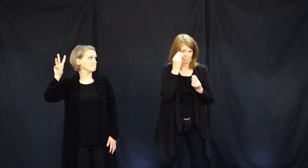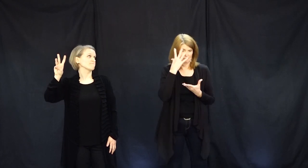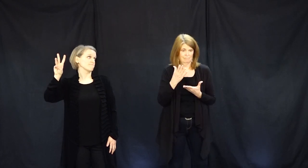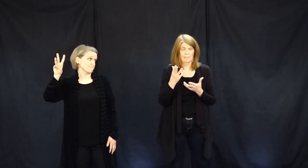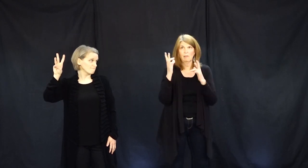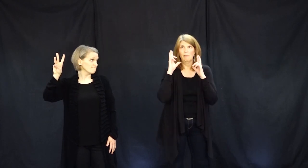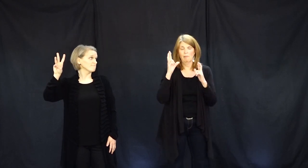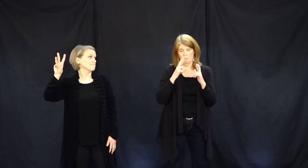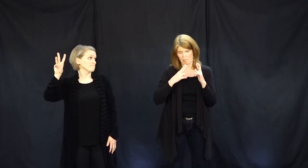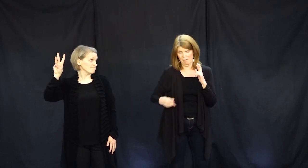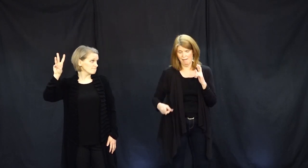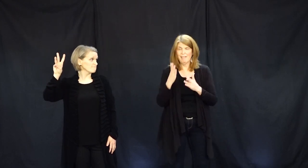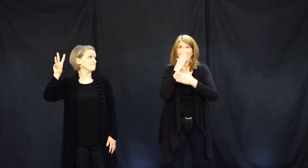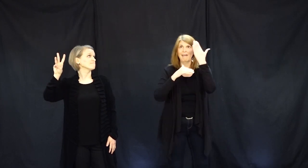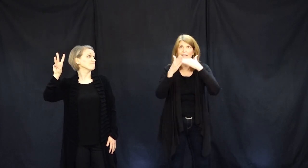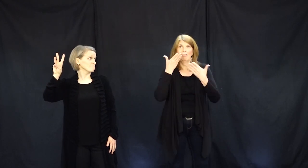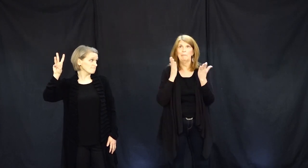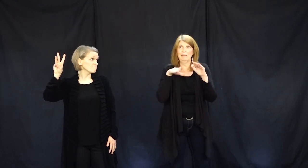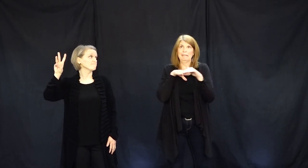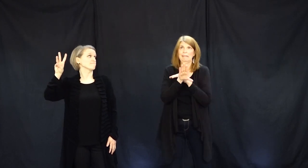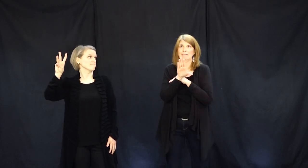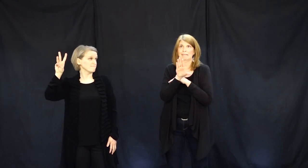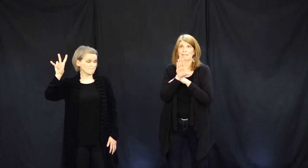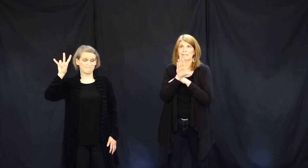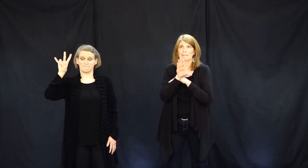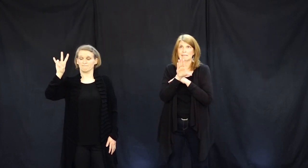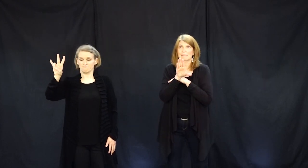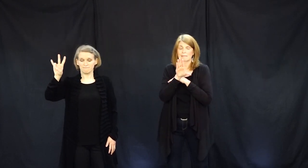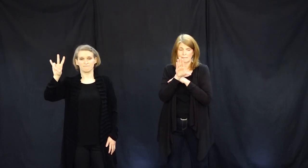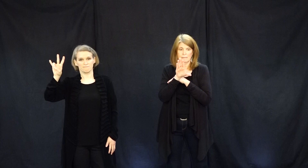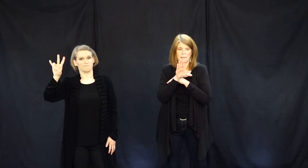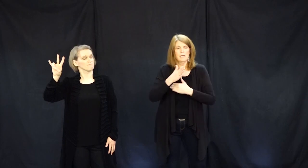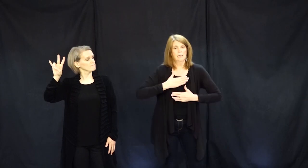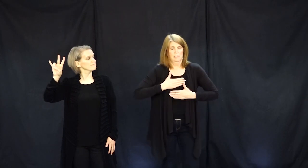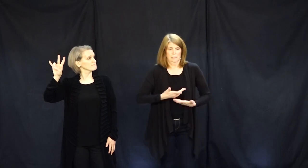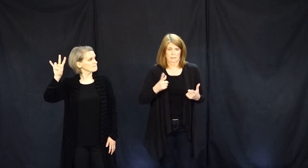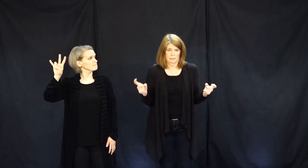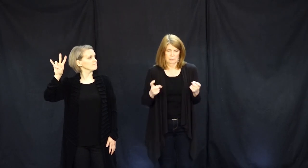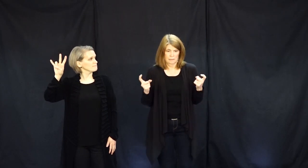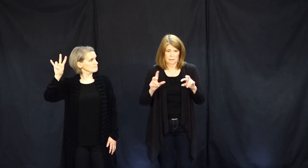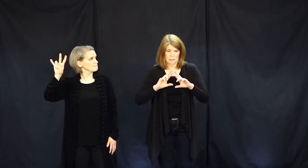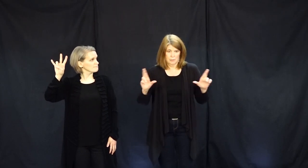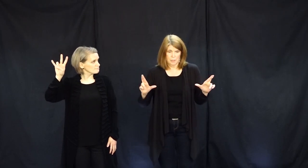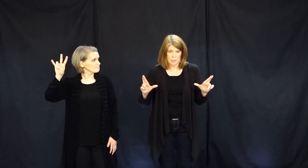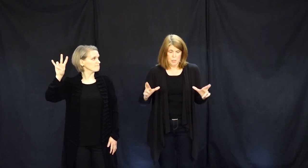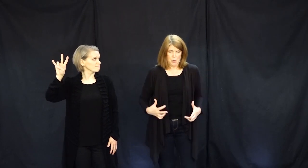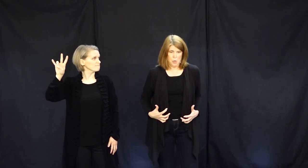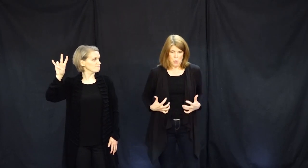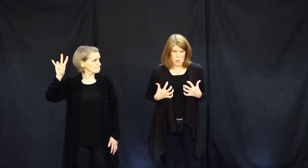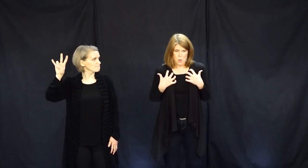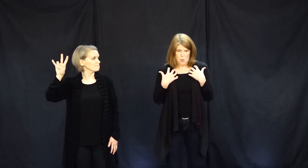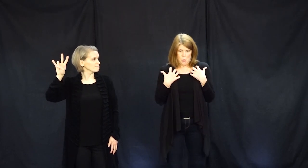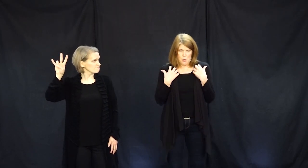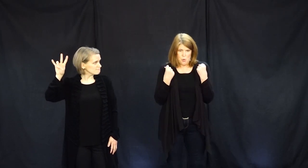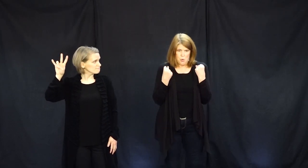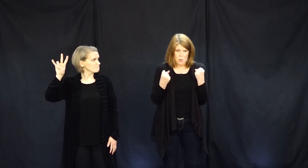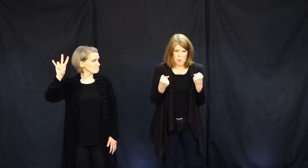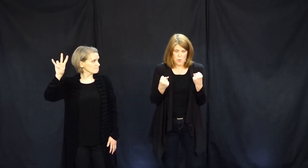been. Pray that hell or heaven lets you in. 7, confess his sins. Ready for the moments of adrenaline. When you finally face